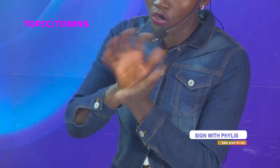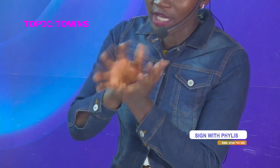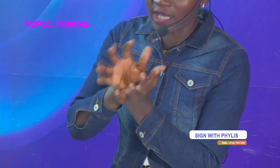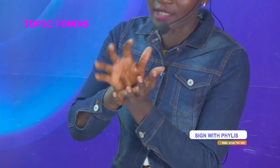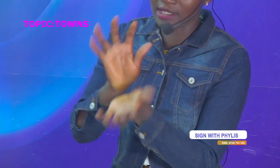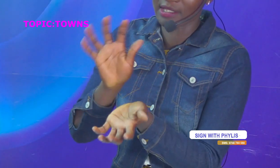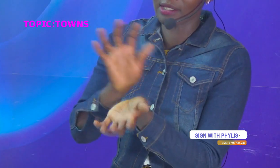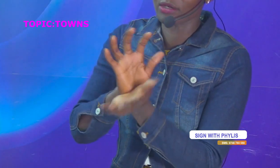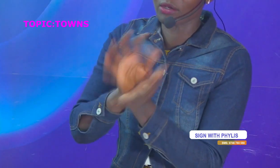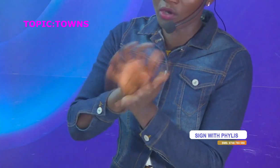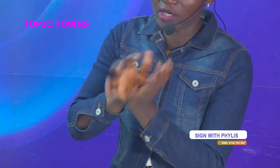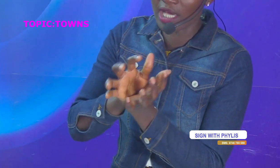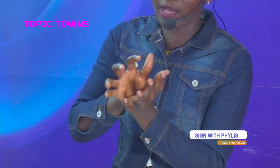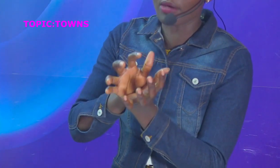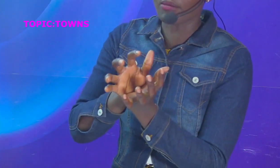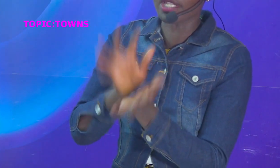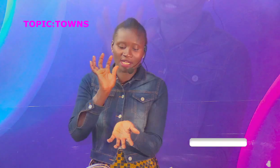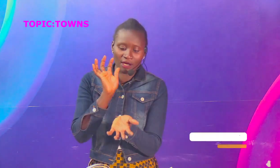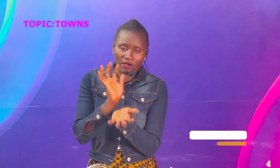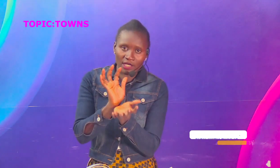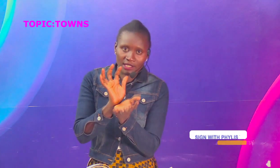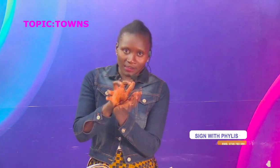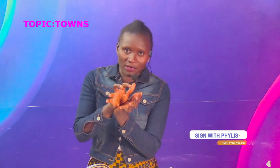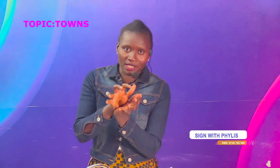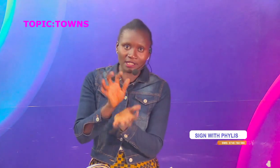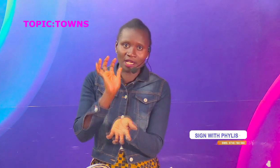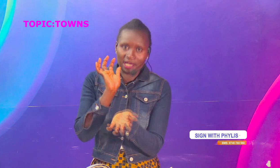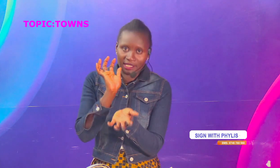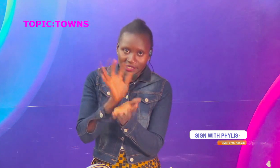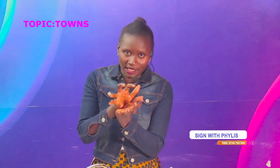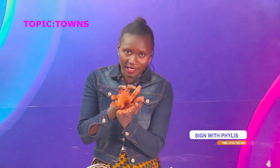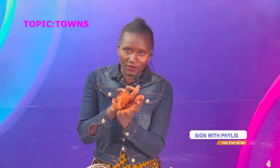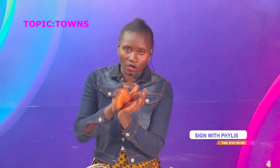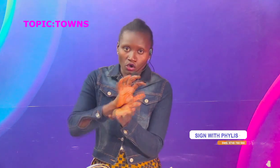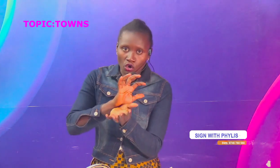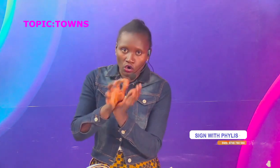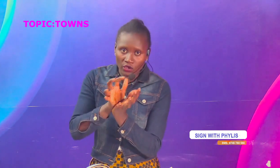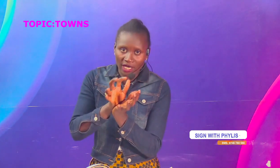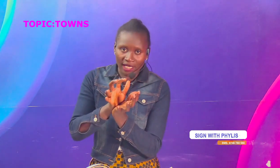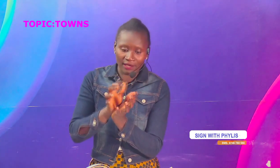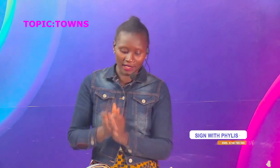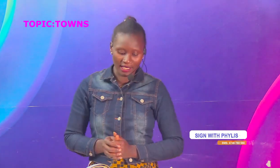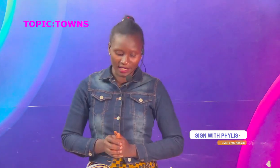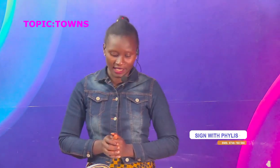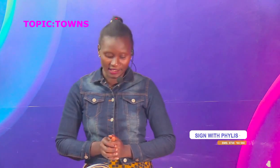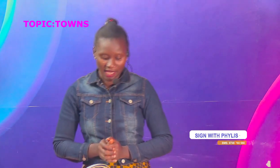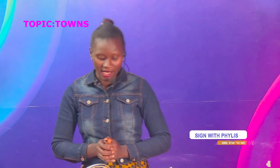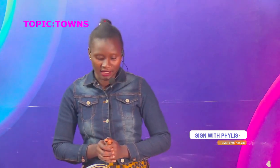This is crocodile. But Tana River, you are tapping it. Tana River. Crocodile, like that. And then you